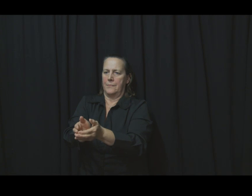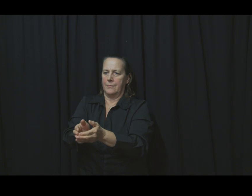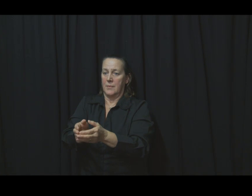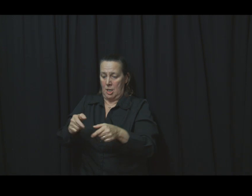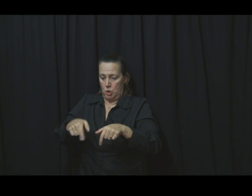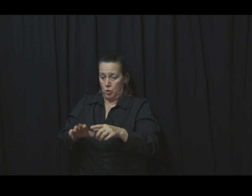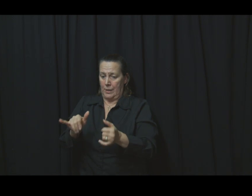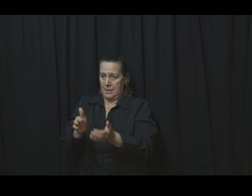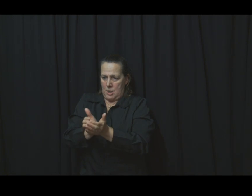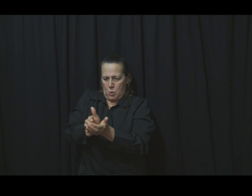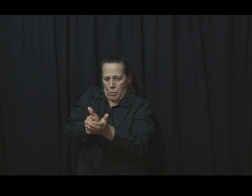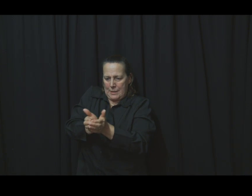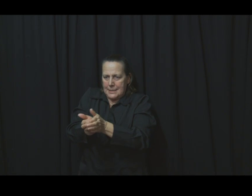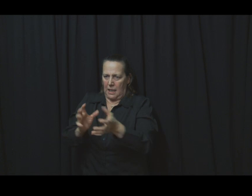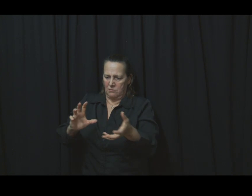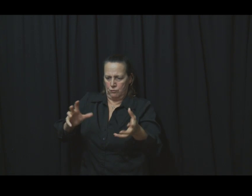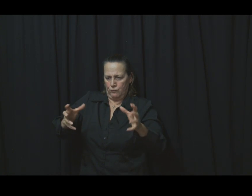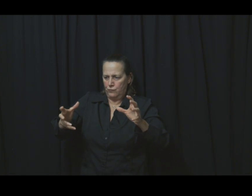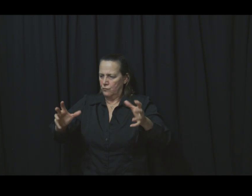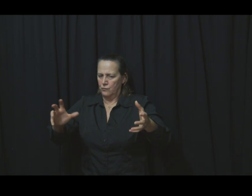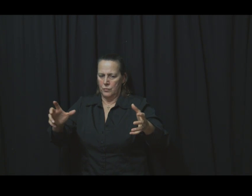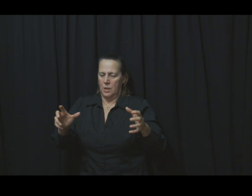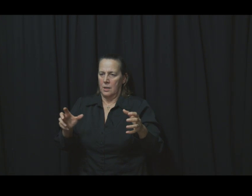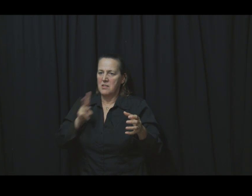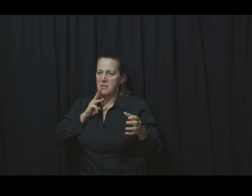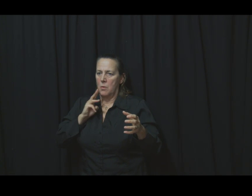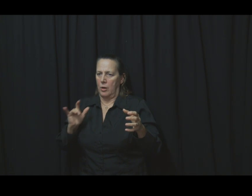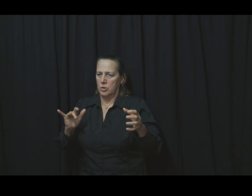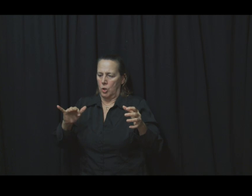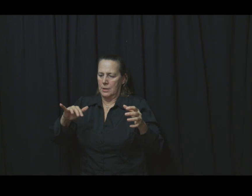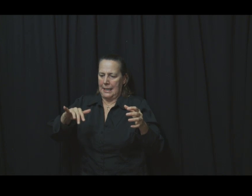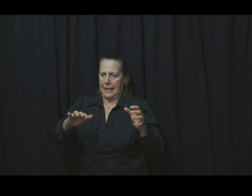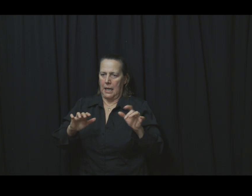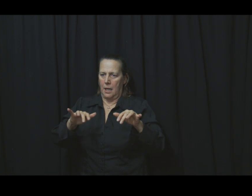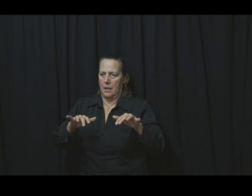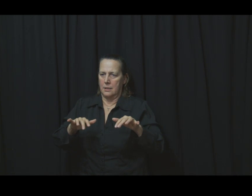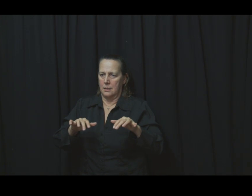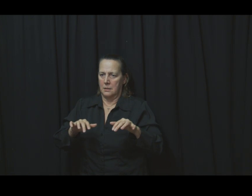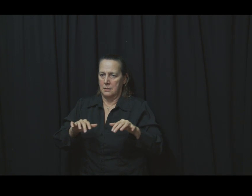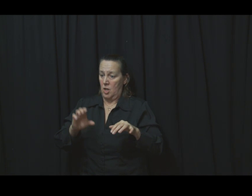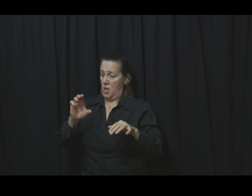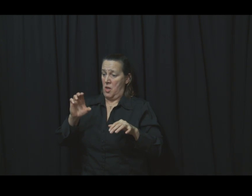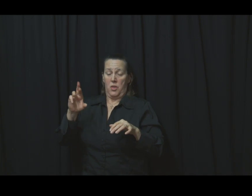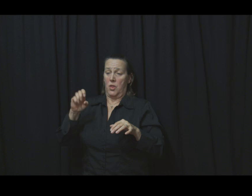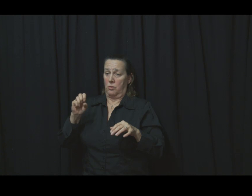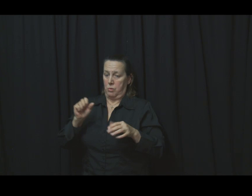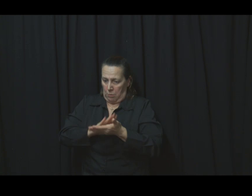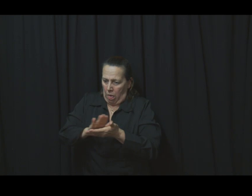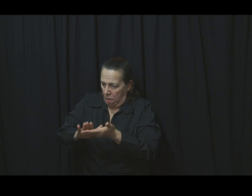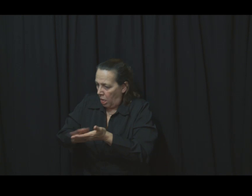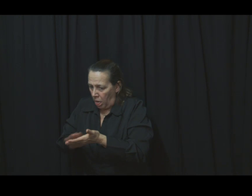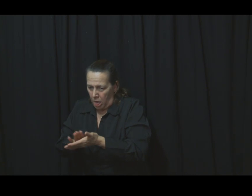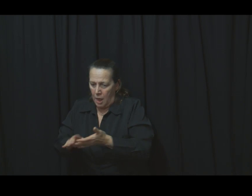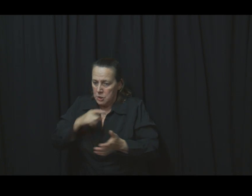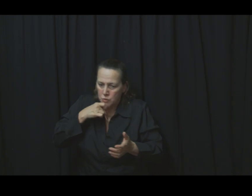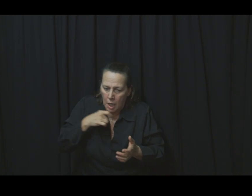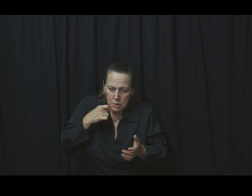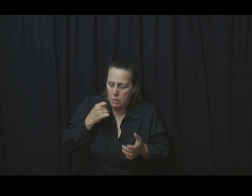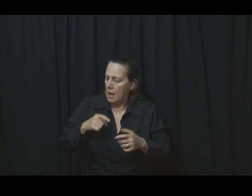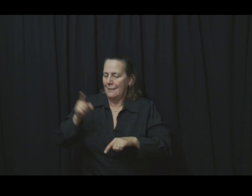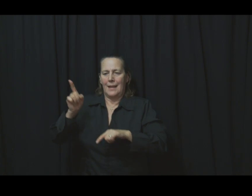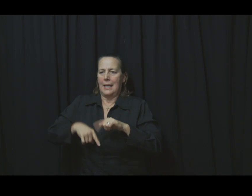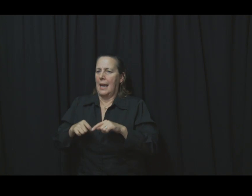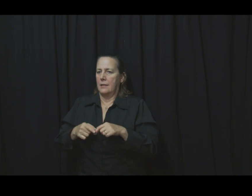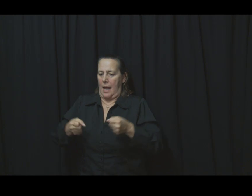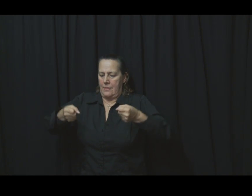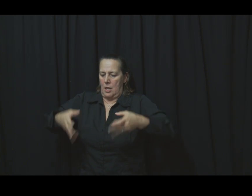It leaked like crazy. The crew could not keep the ship dry. And indeed, it eventually foundered and sank, loss of all